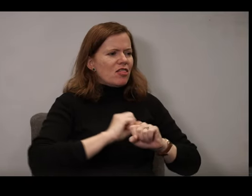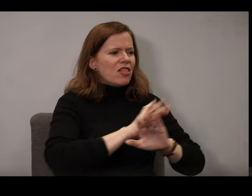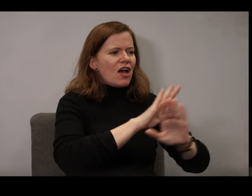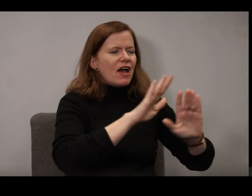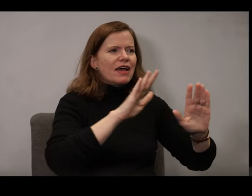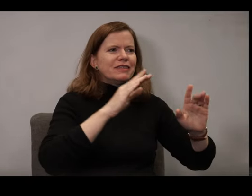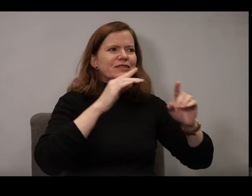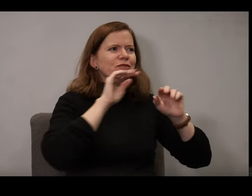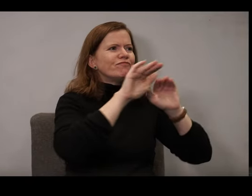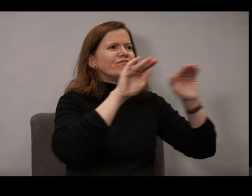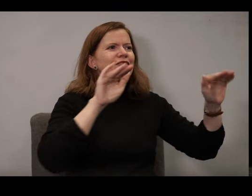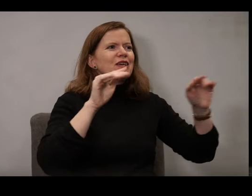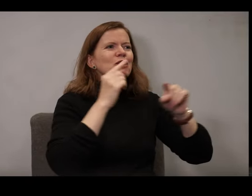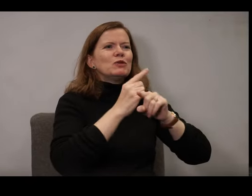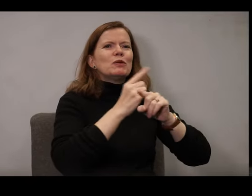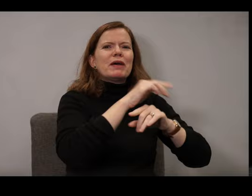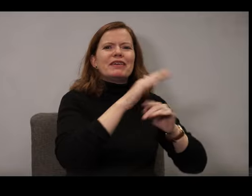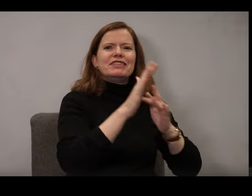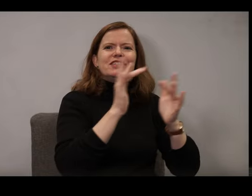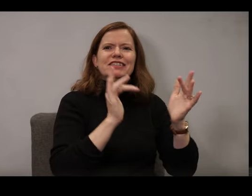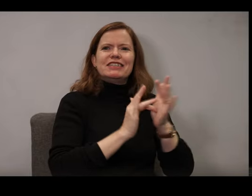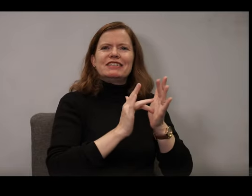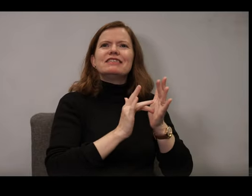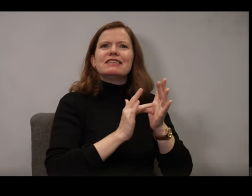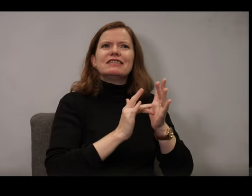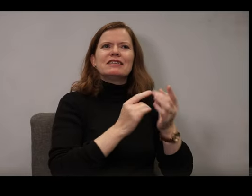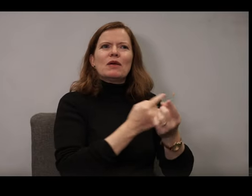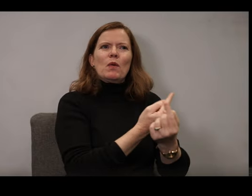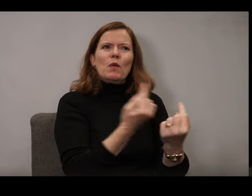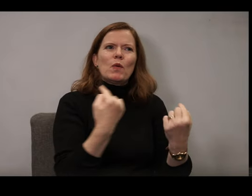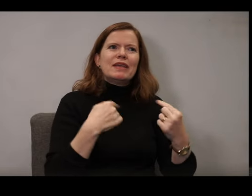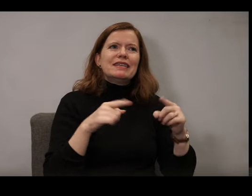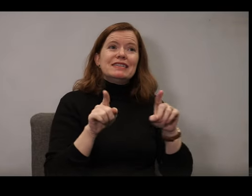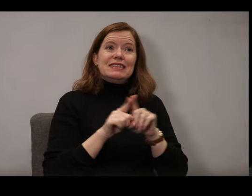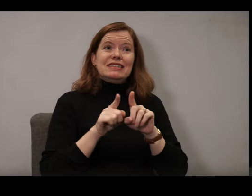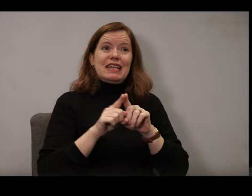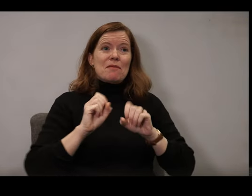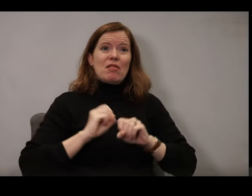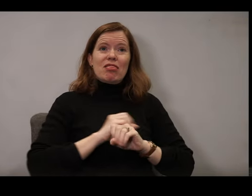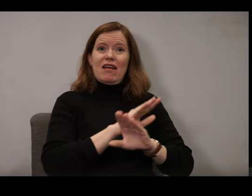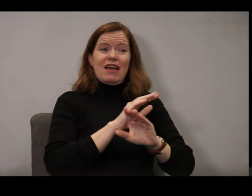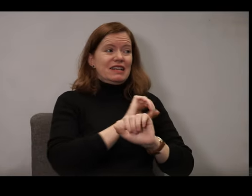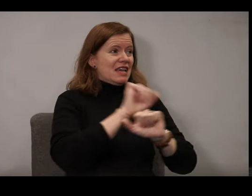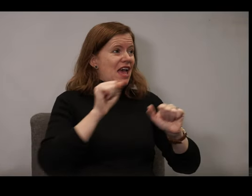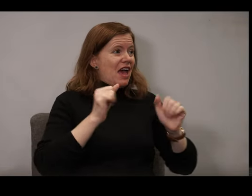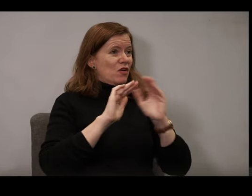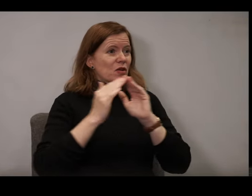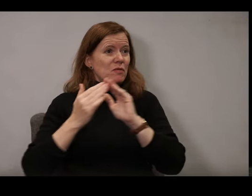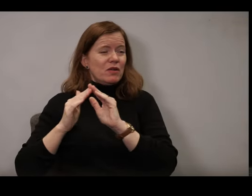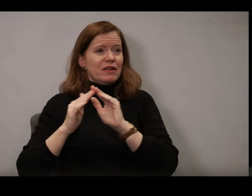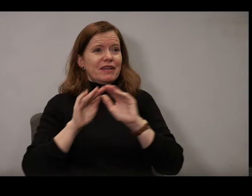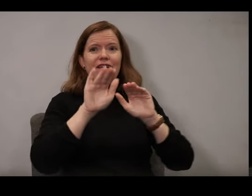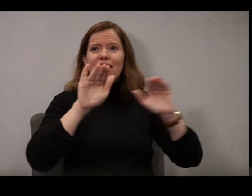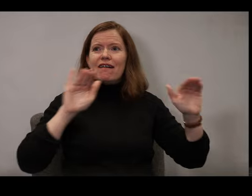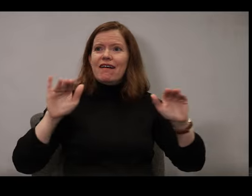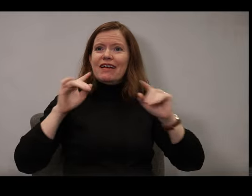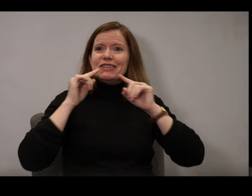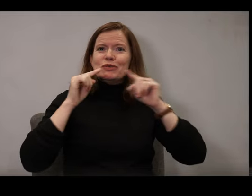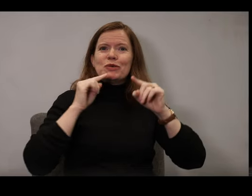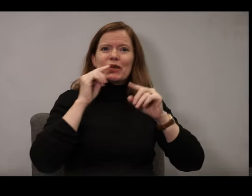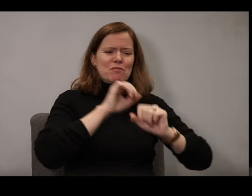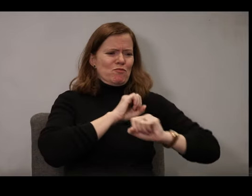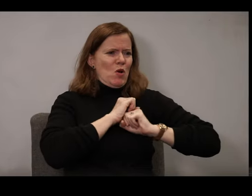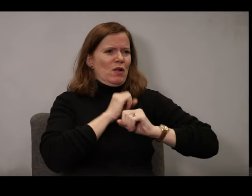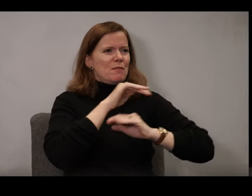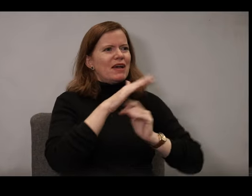of Jesus. And that we too might be a light unto our community sharing with those on the